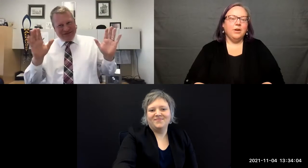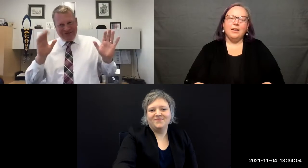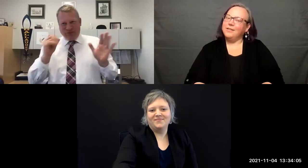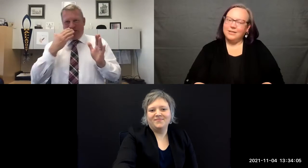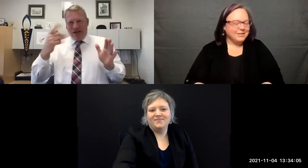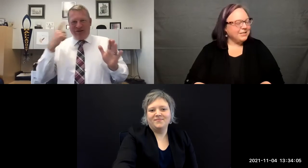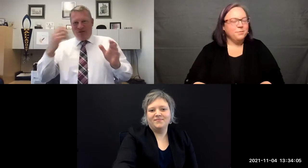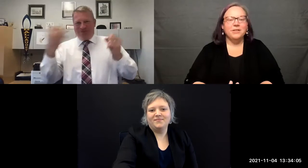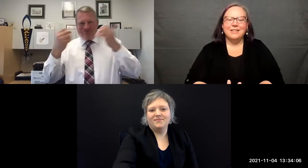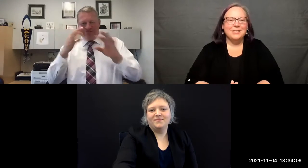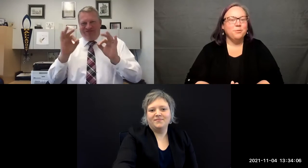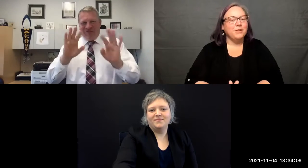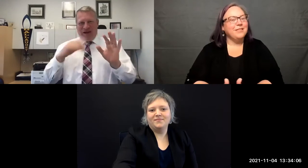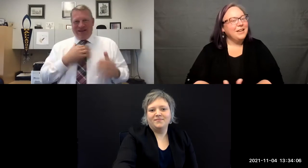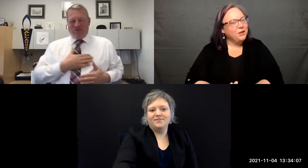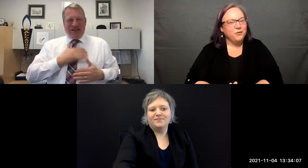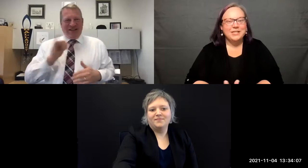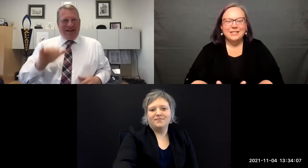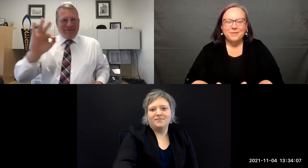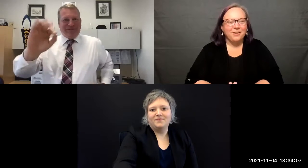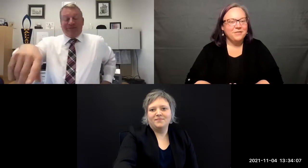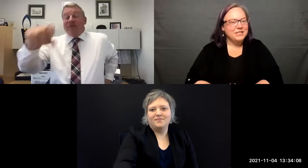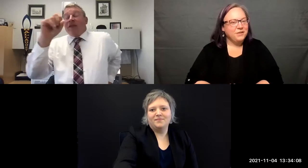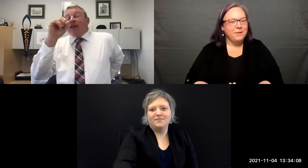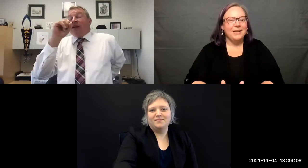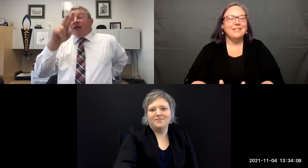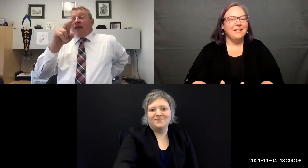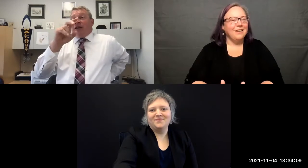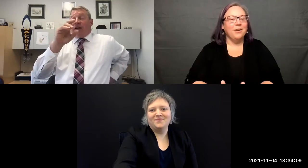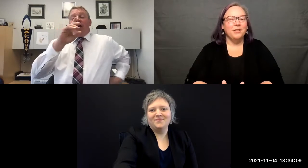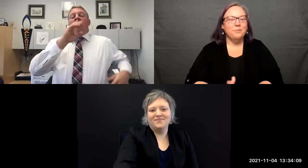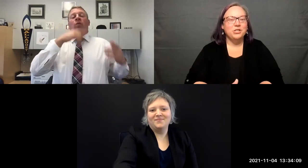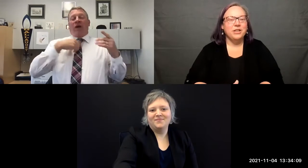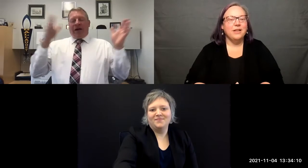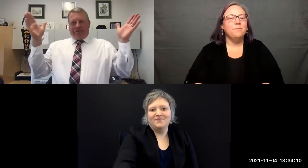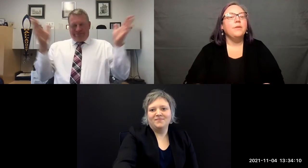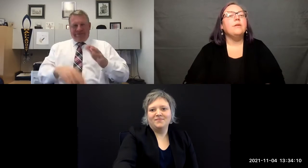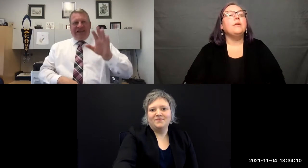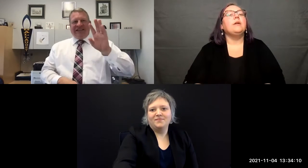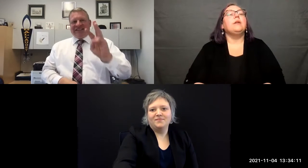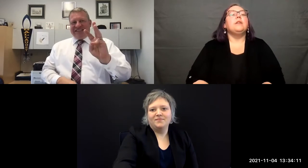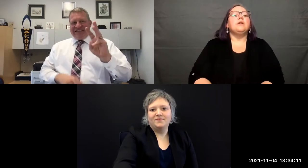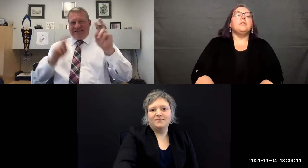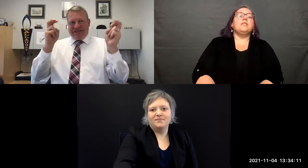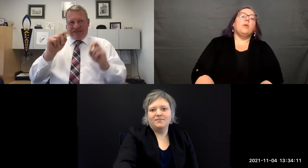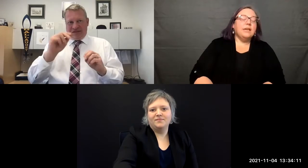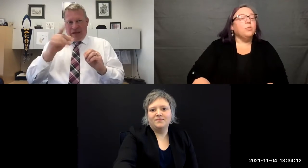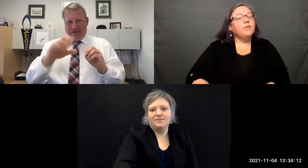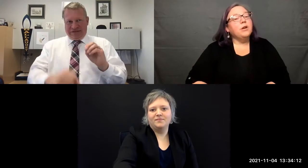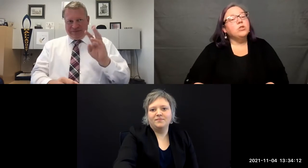Okay, accessibility, that's important. Thank you for sending me all of these feedback. I really appreciate that. So again, we've narrowed down